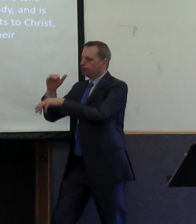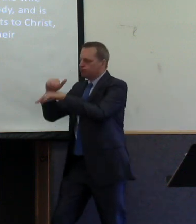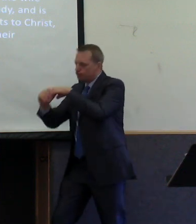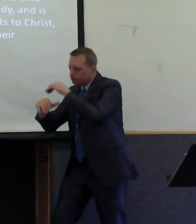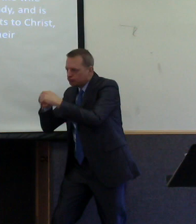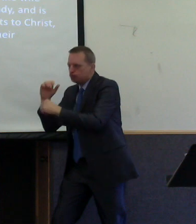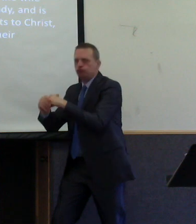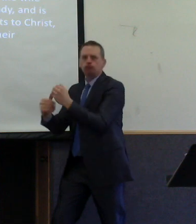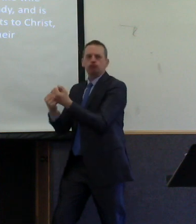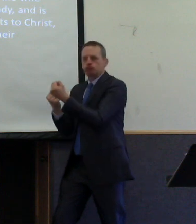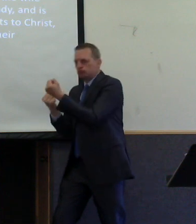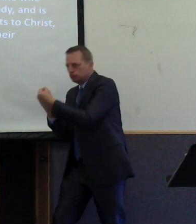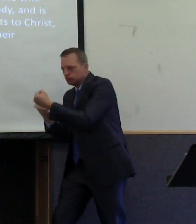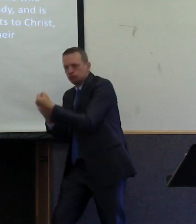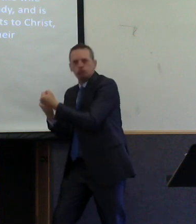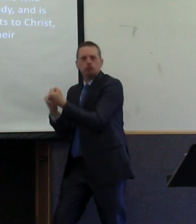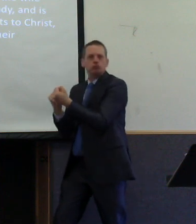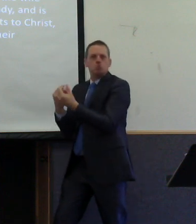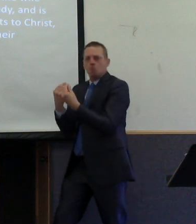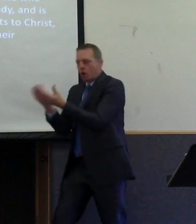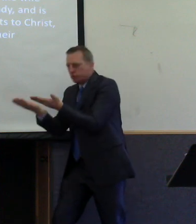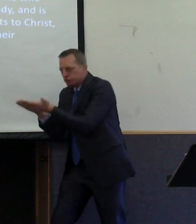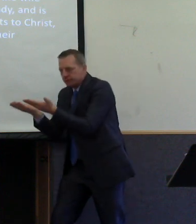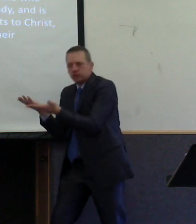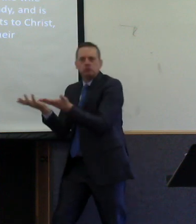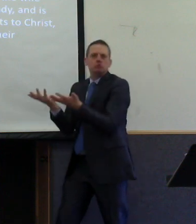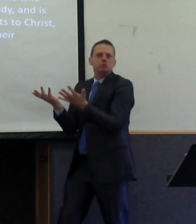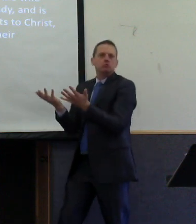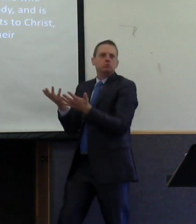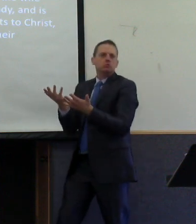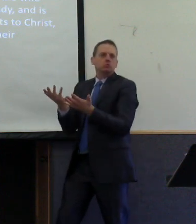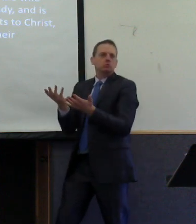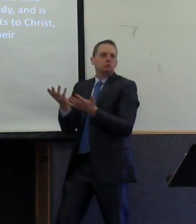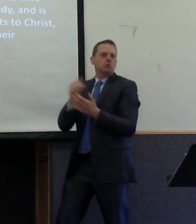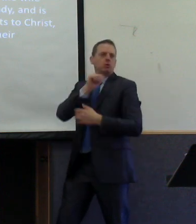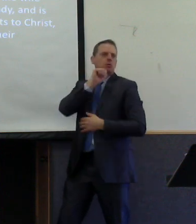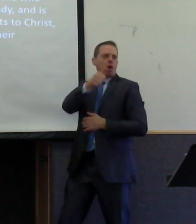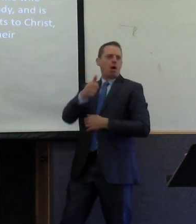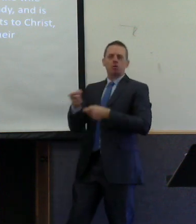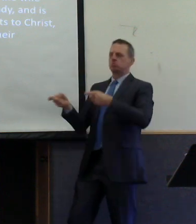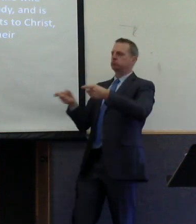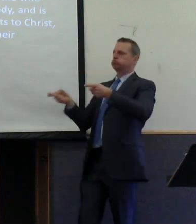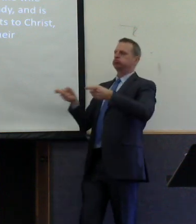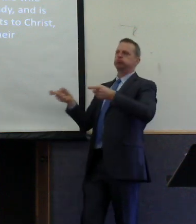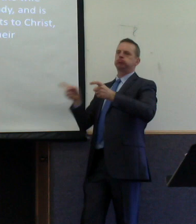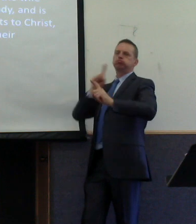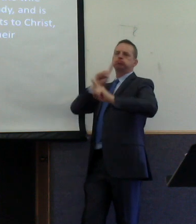do for the wife. Support, love, nurture,